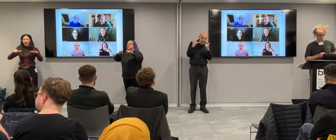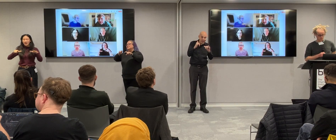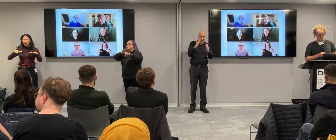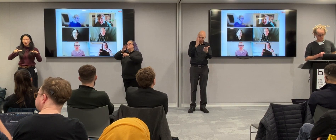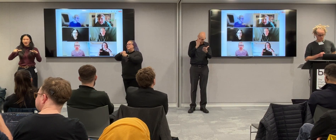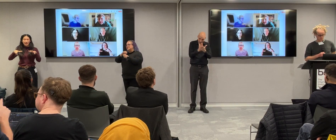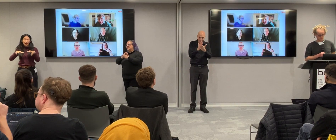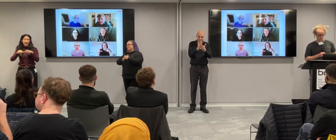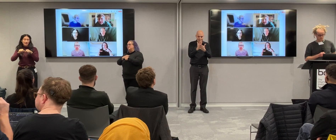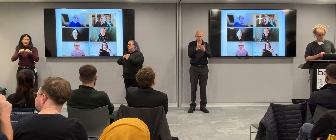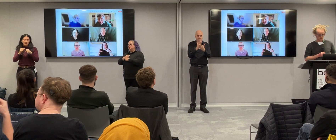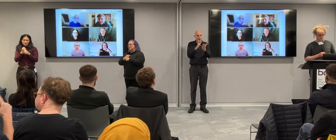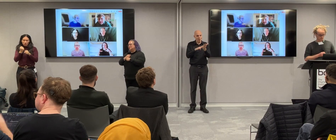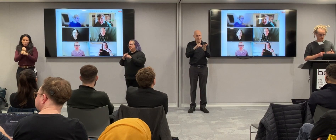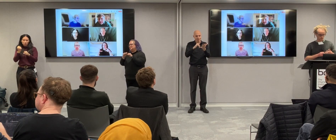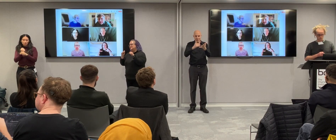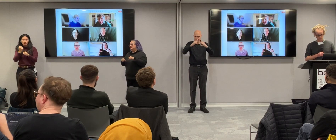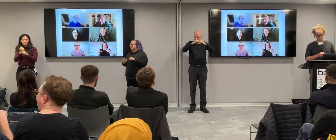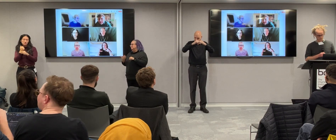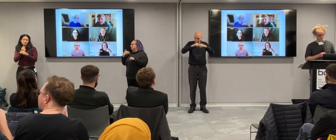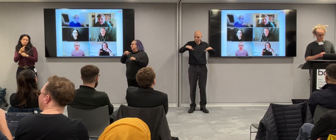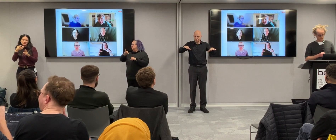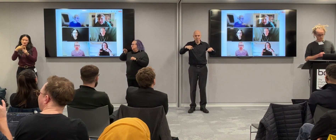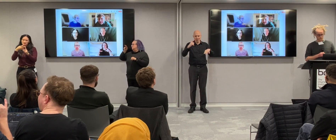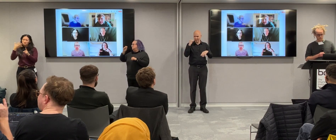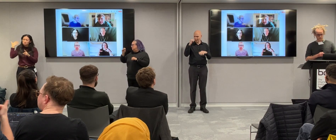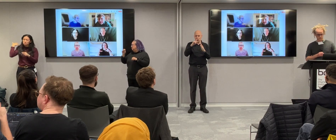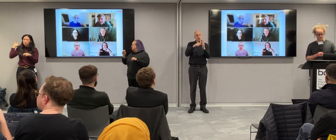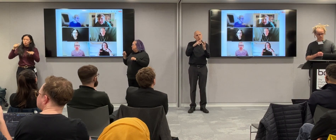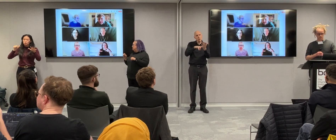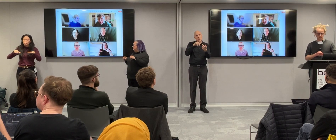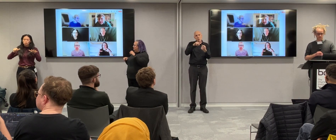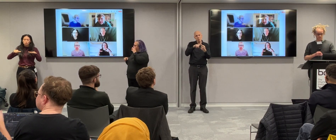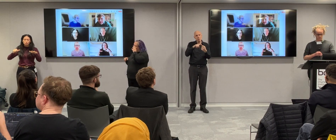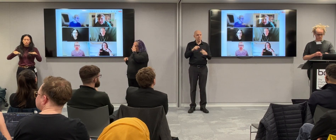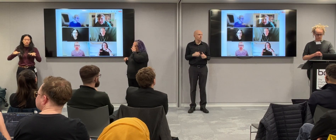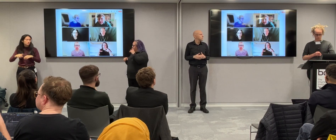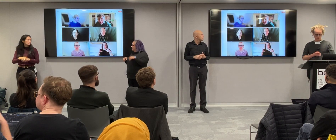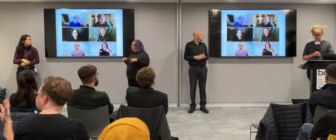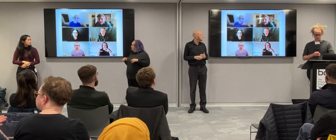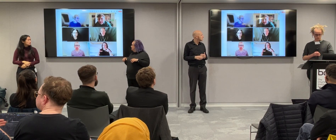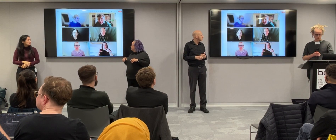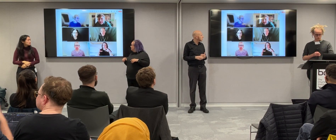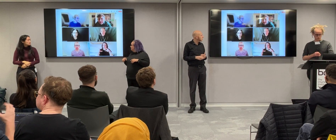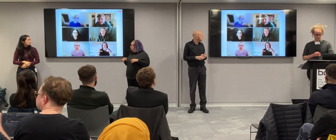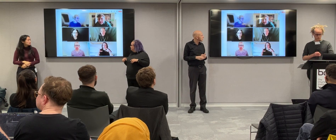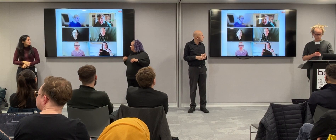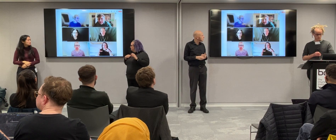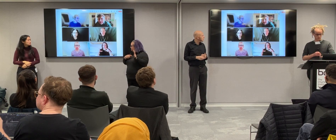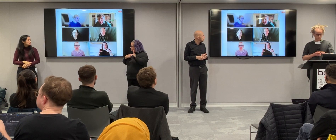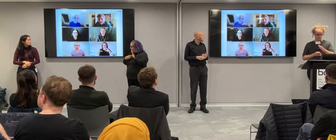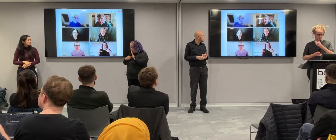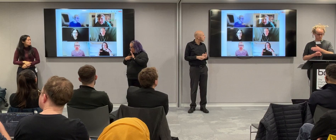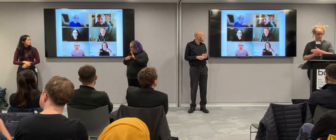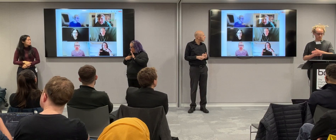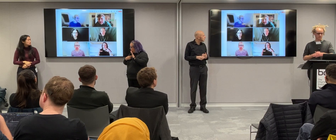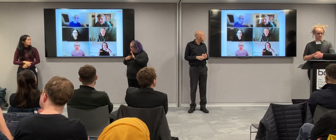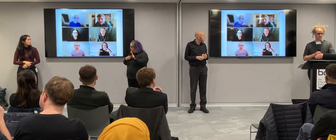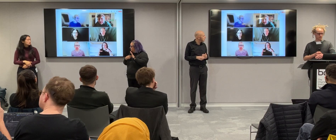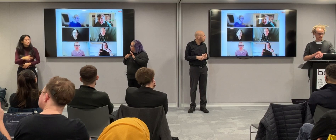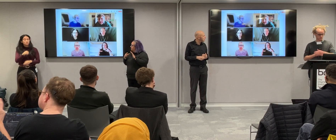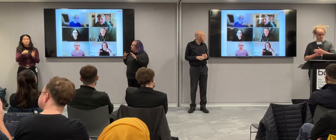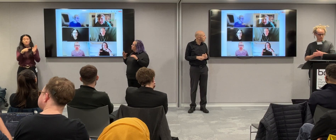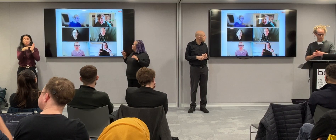system back in June, I think it was back then. And yeah, I'm just showing you. You can focus